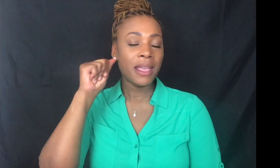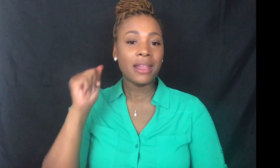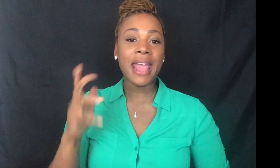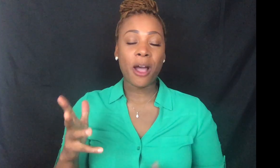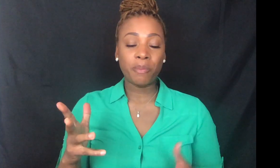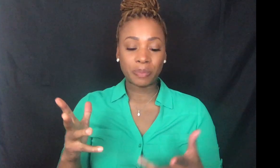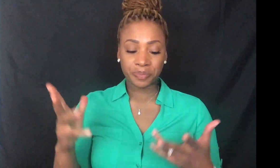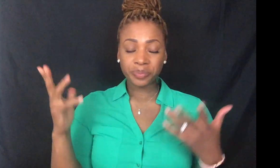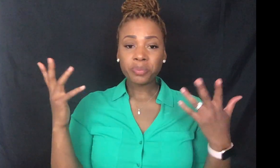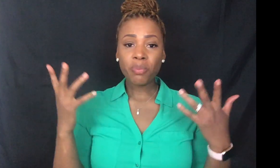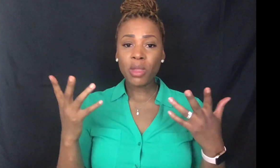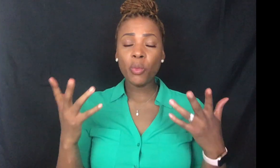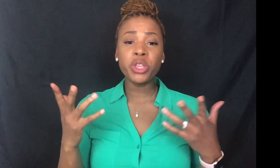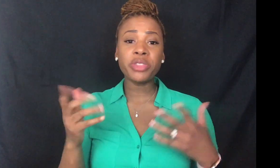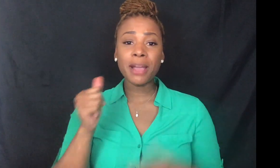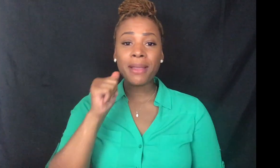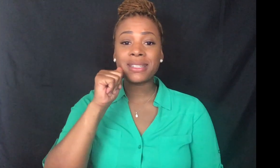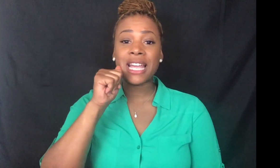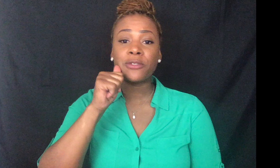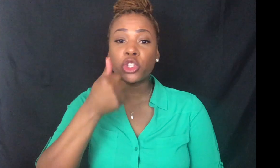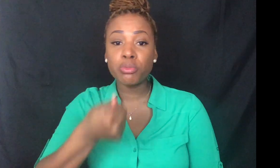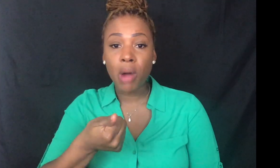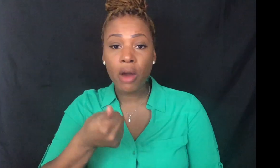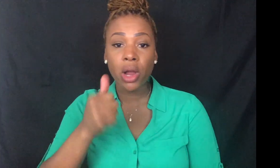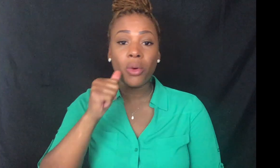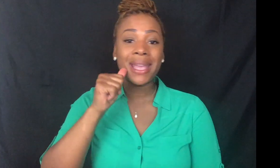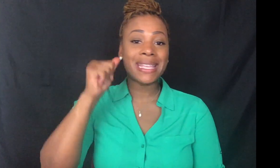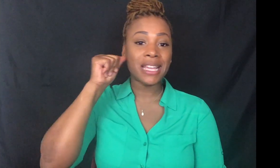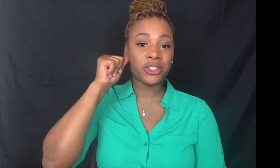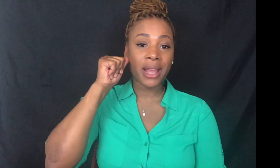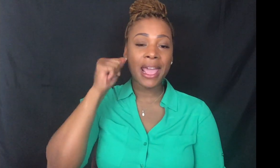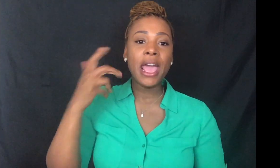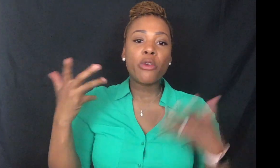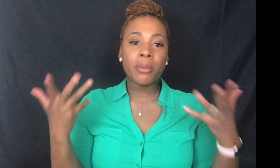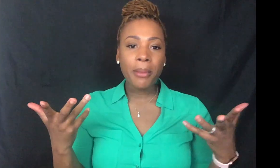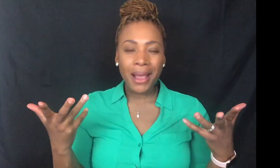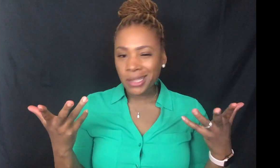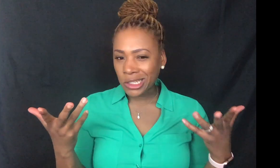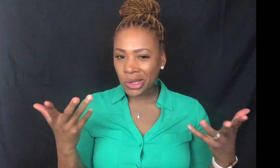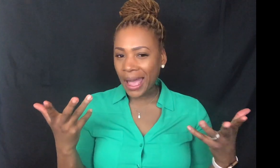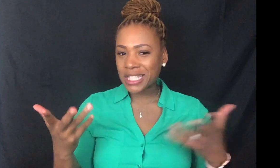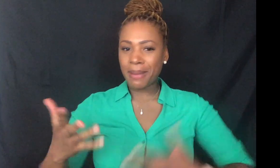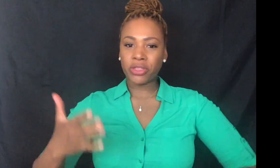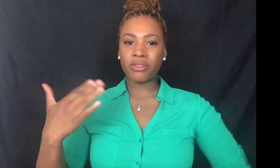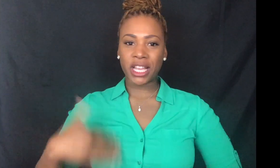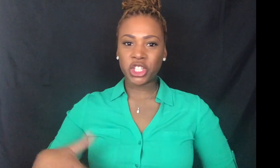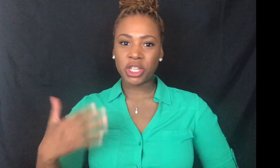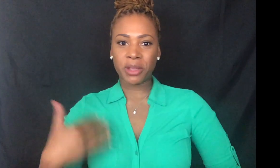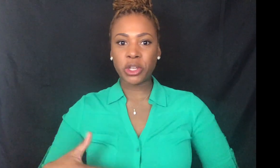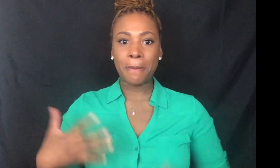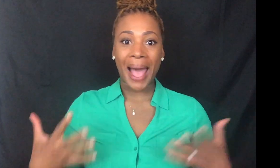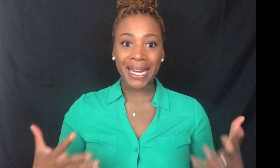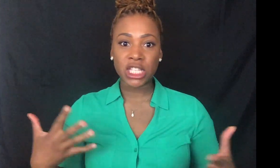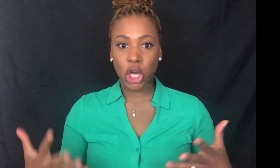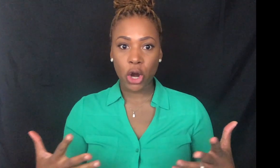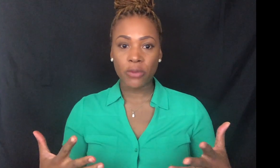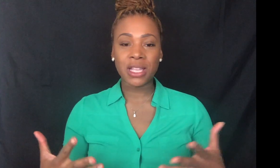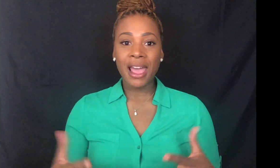Now, when you think about the signs for tomorrow and yesterday, remember I taught you guys about the relationship that your body serves as